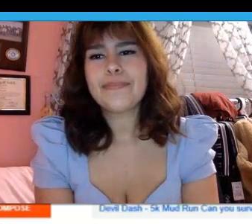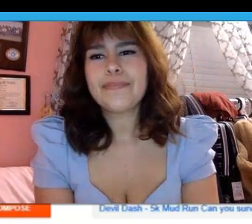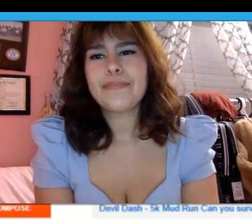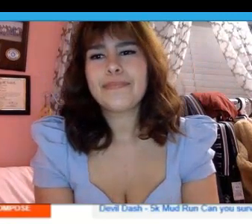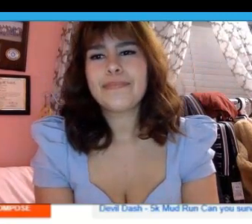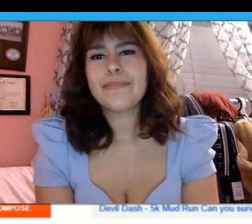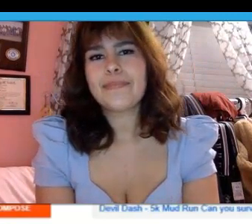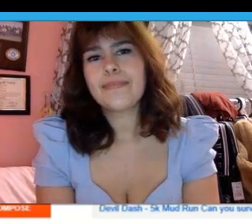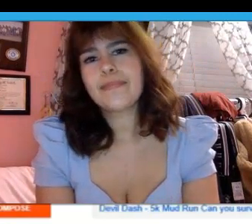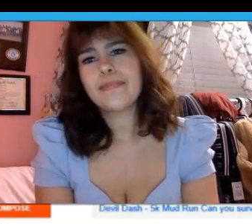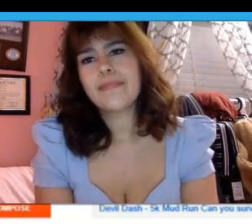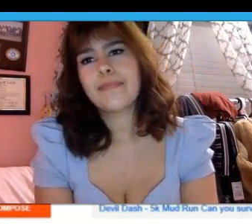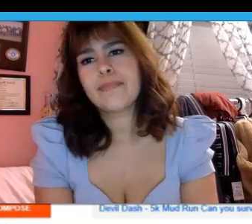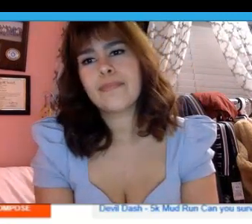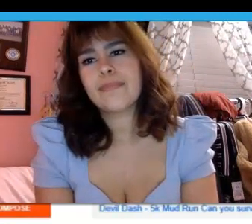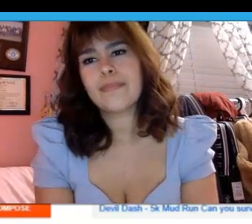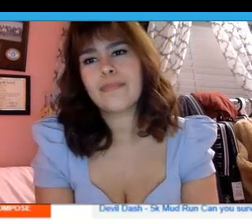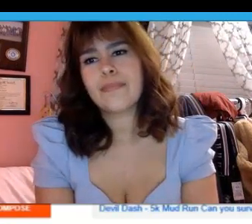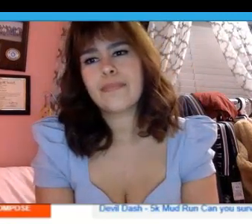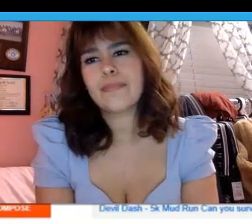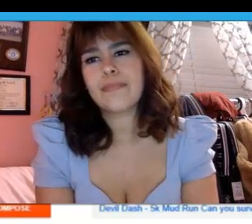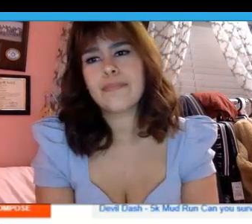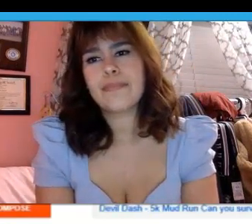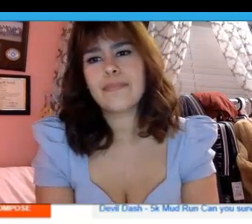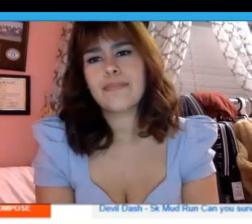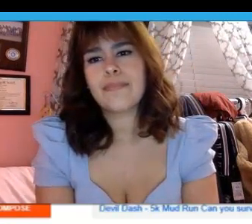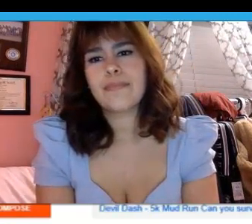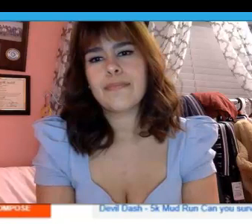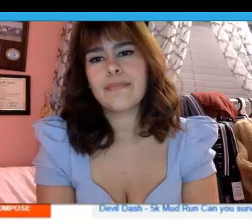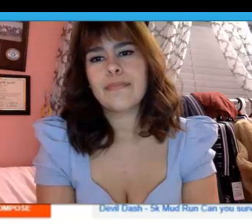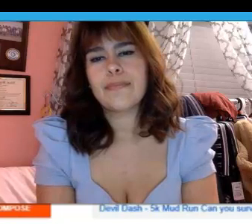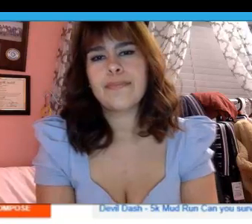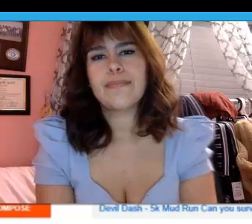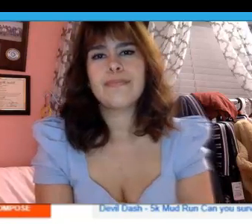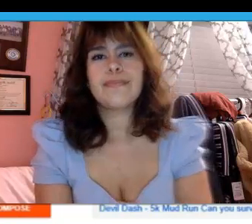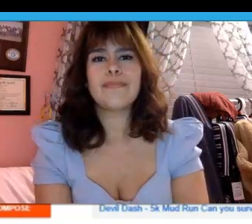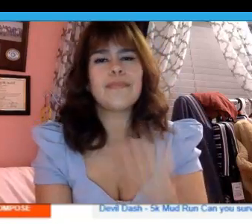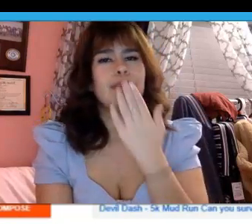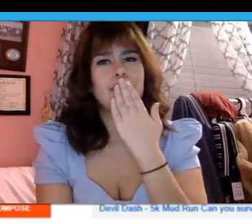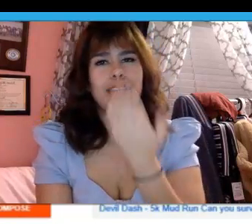be sure to like if this video helped you out, and you have yourself a good day.